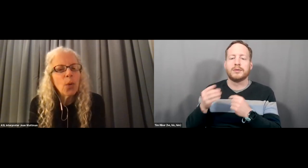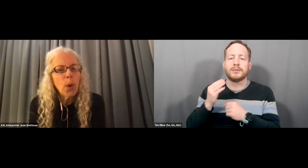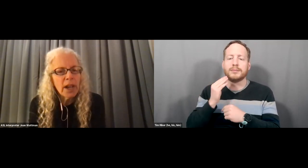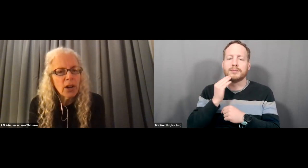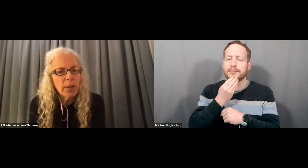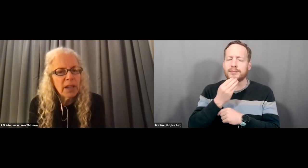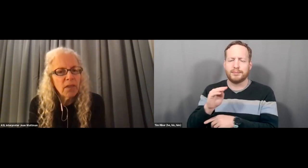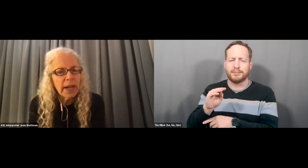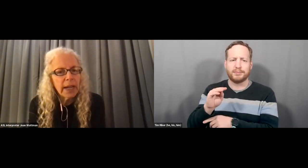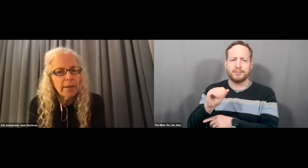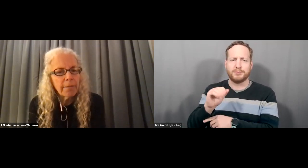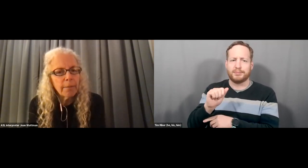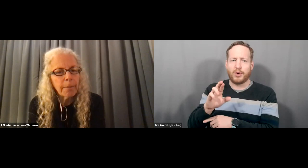We are going to be inviting